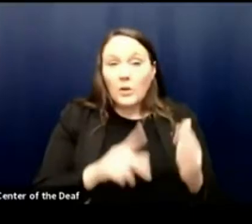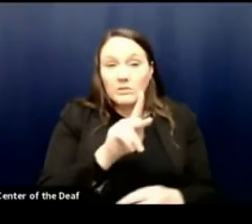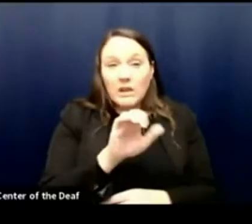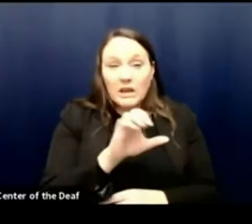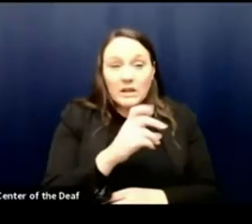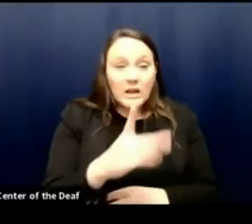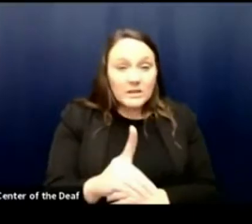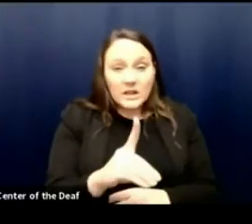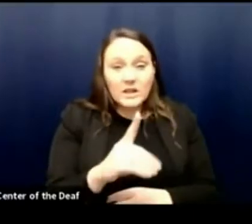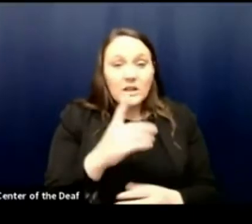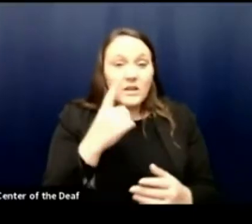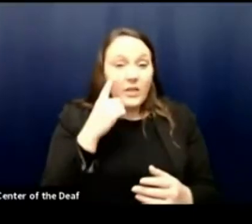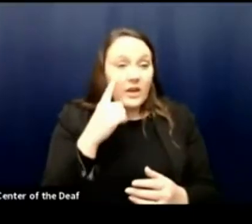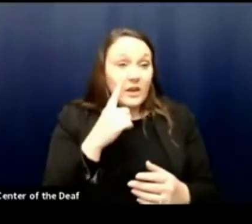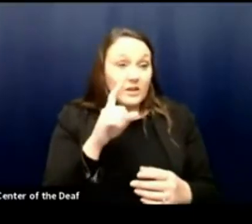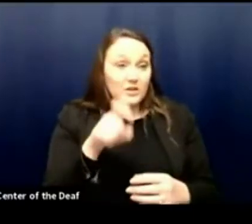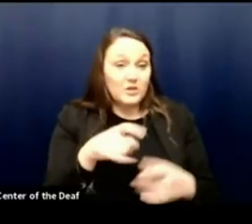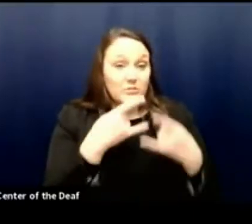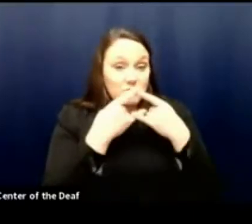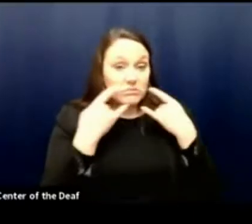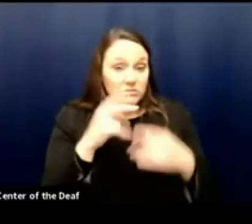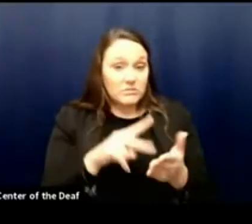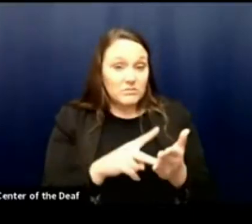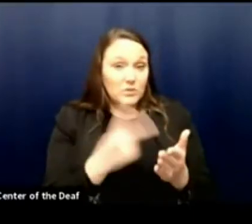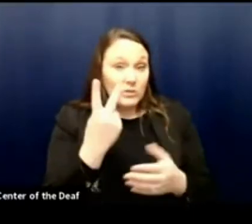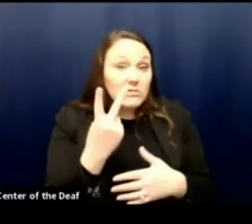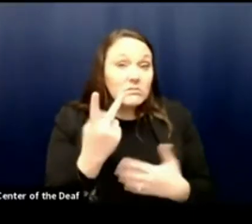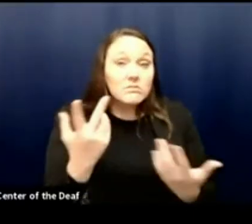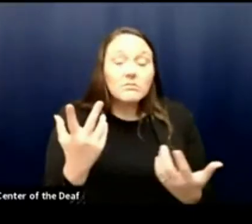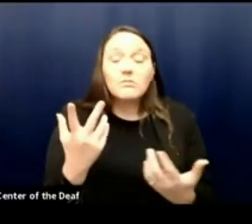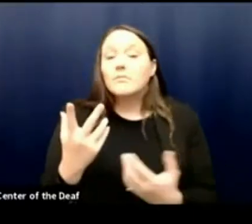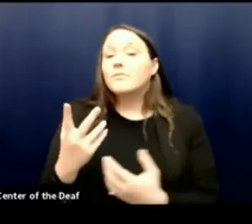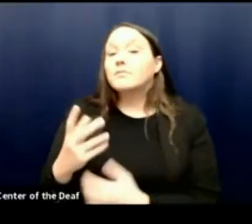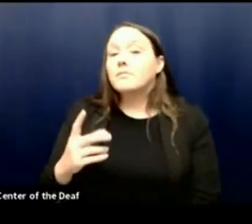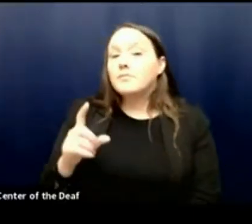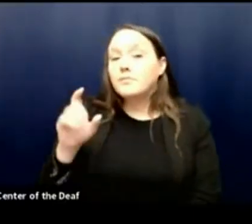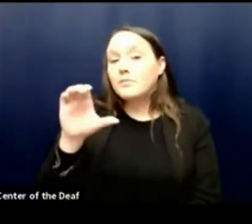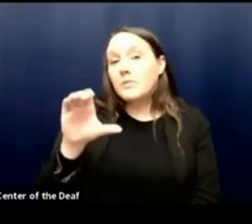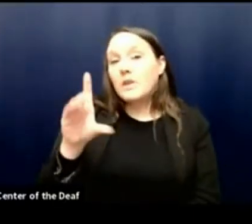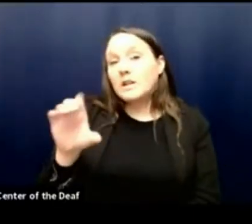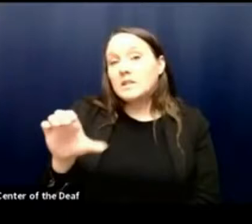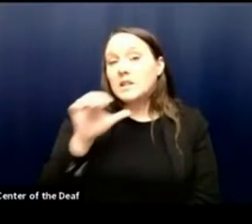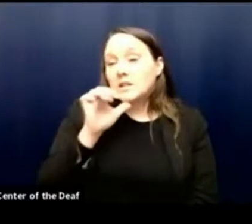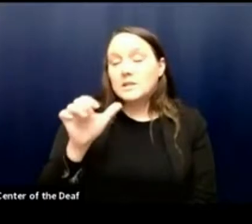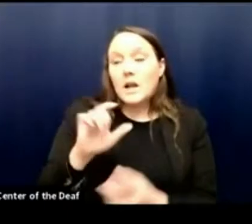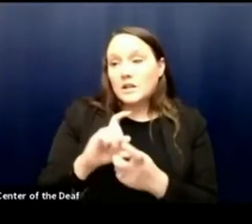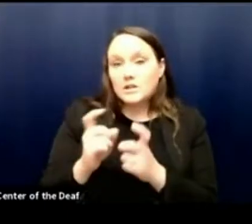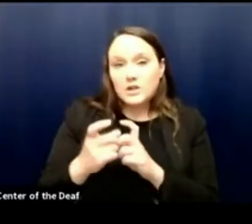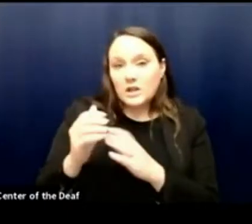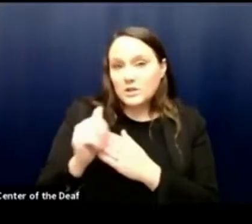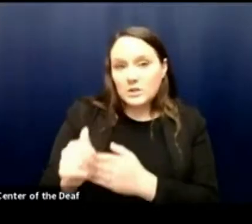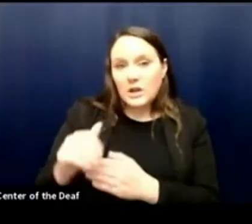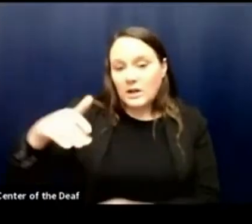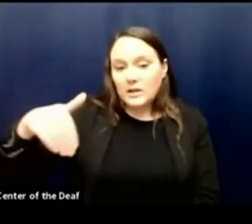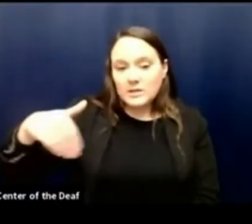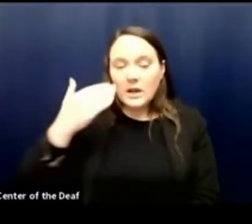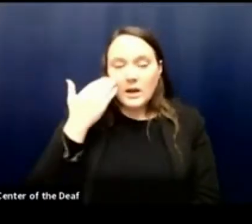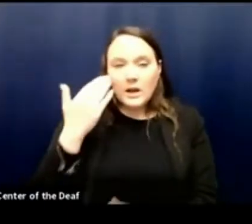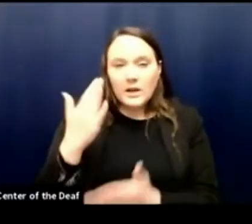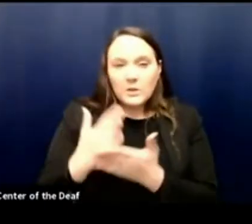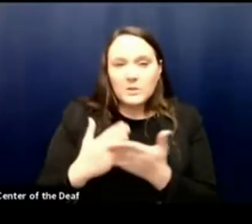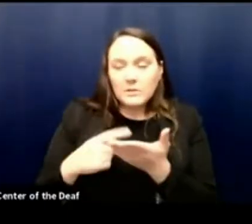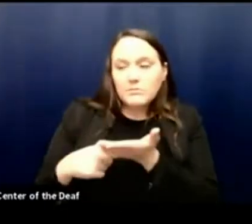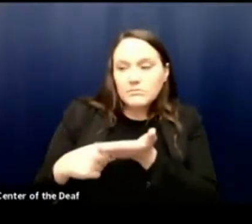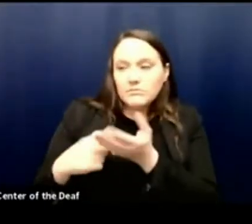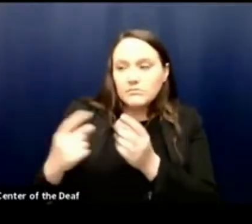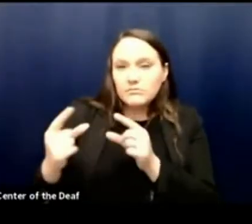people in our area be wearing 2 masks at once? So the CDC has not changed their guidance yet. I know there's been some chatter about that,